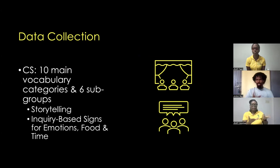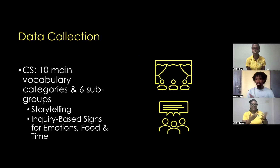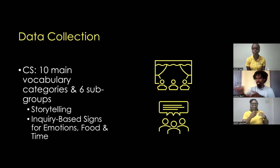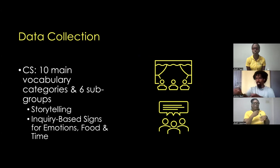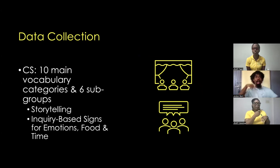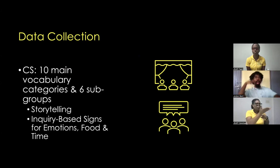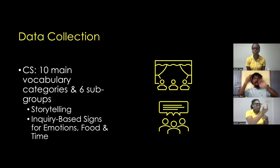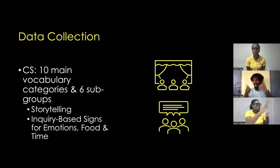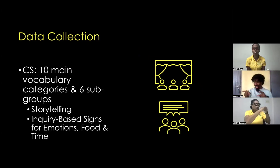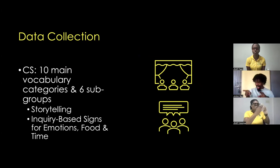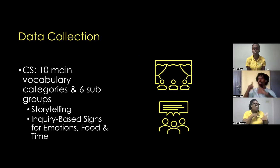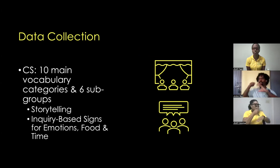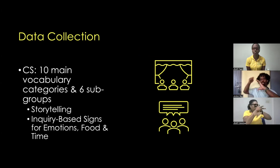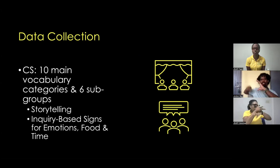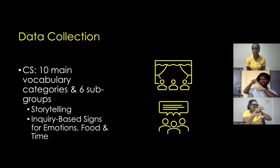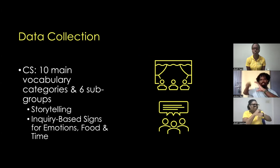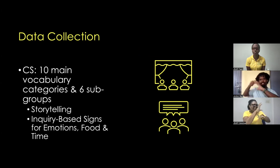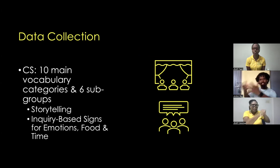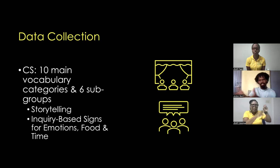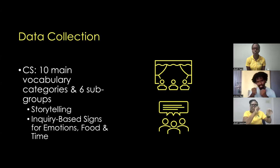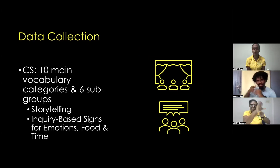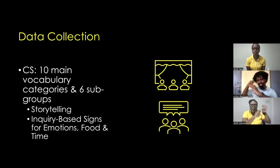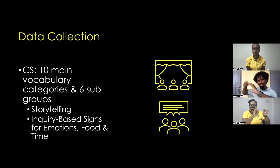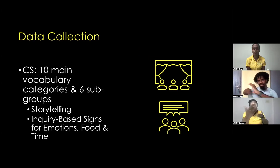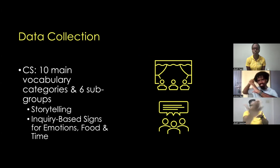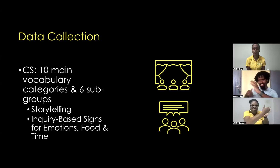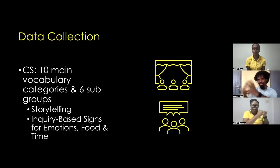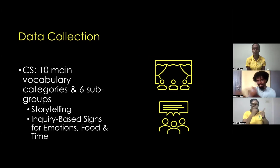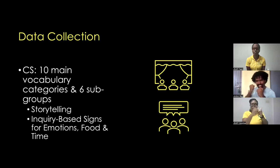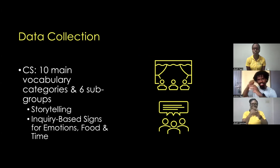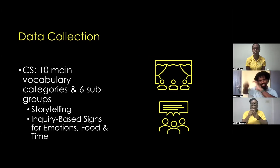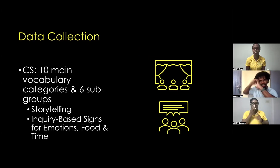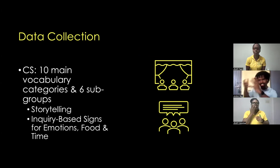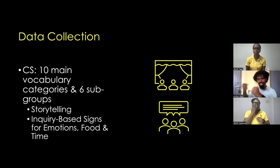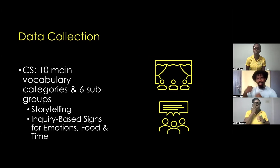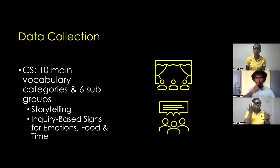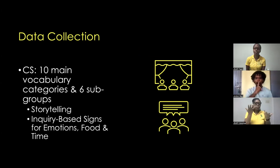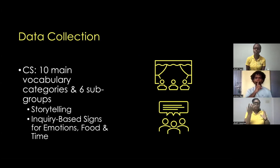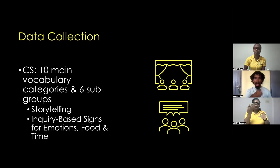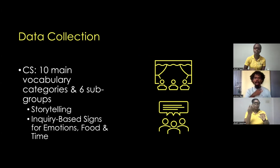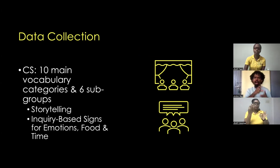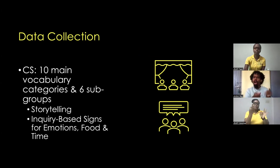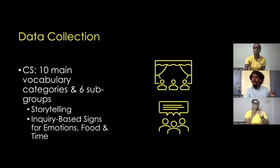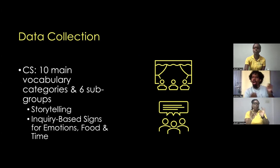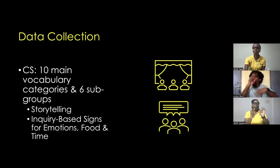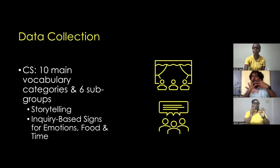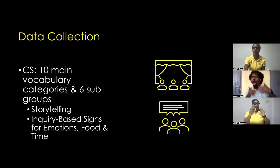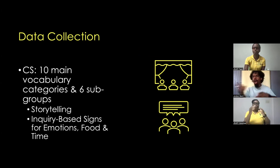we record them when they're expressing themselves, saying stories, and we capture these moments and we use these